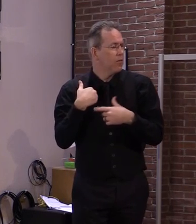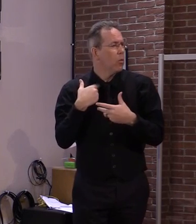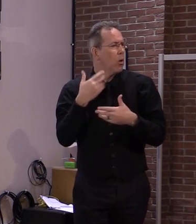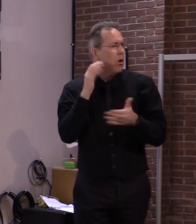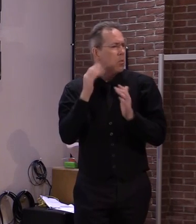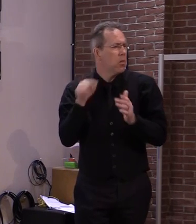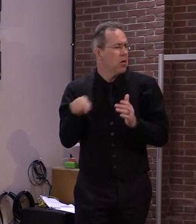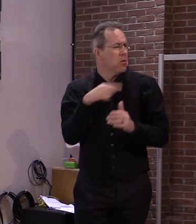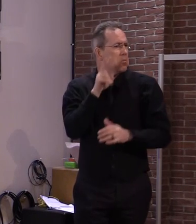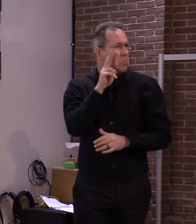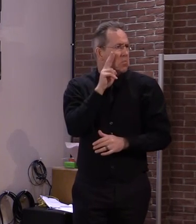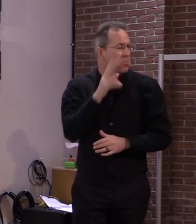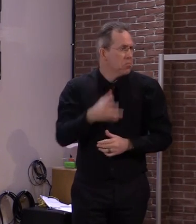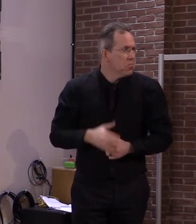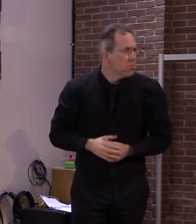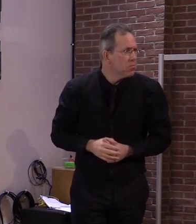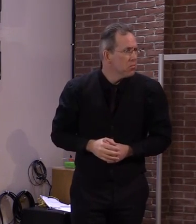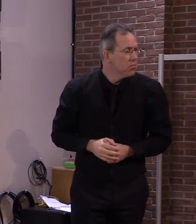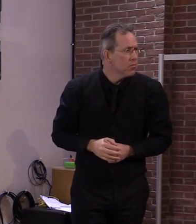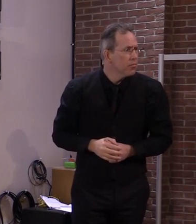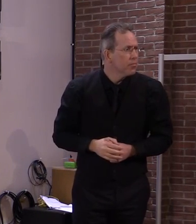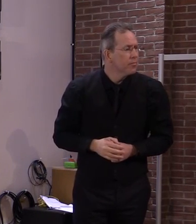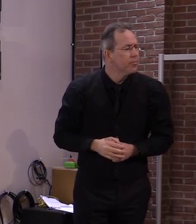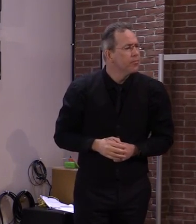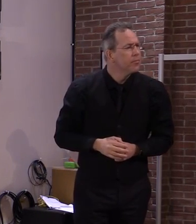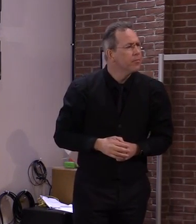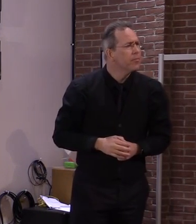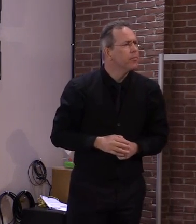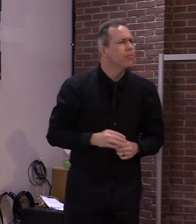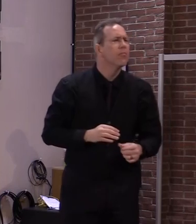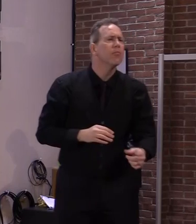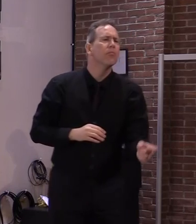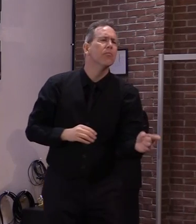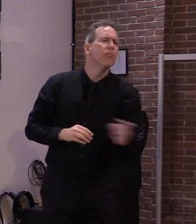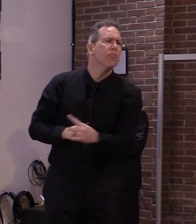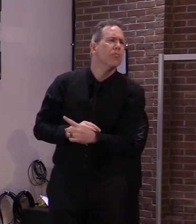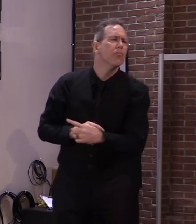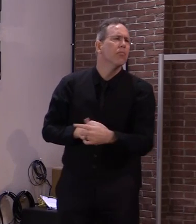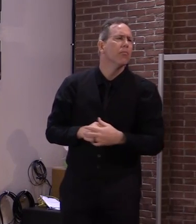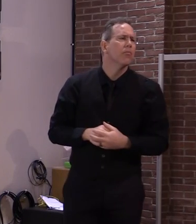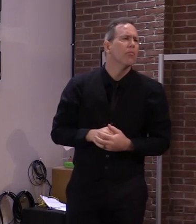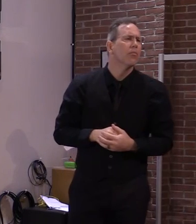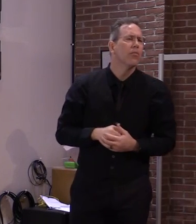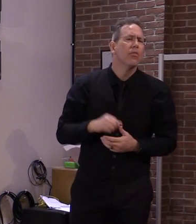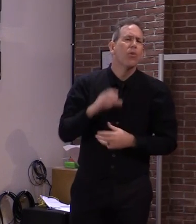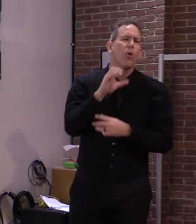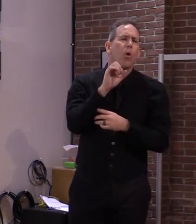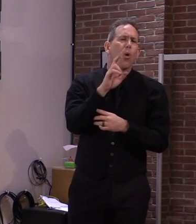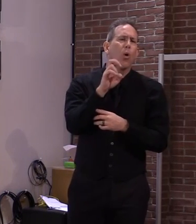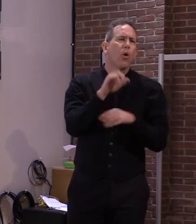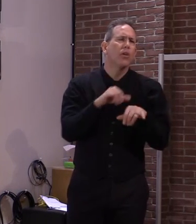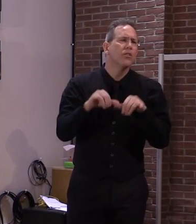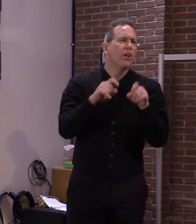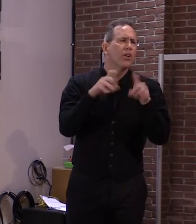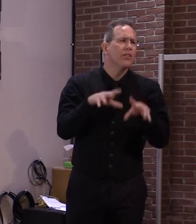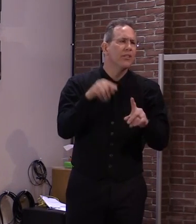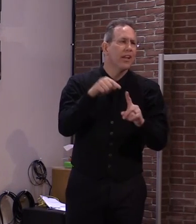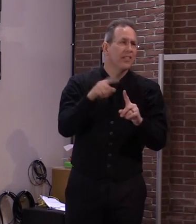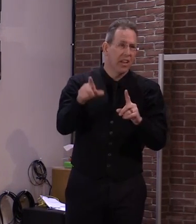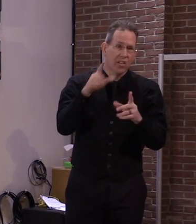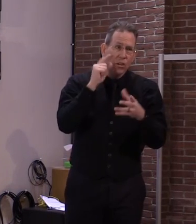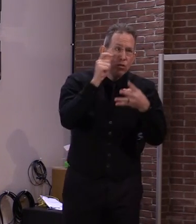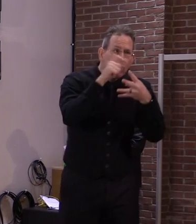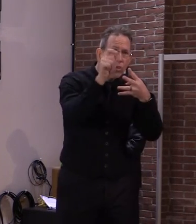And given that the Common Core standards spell out skills that students need to learn at each grade level in order to be ready for college and